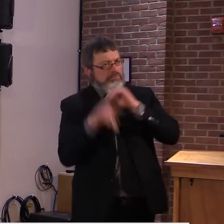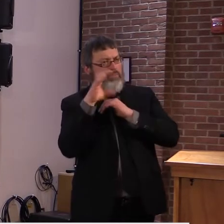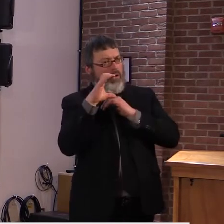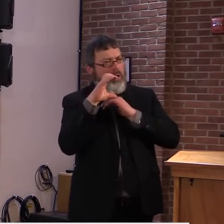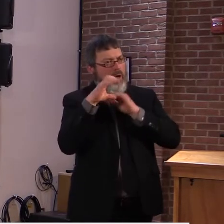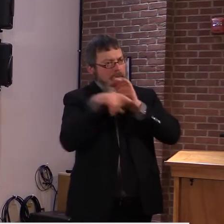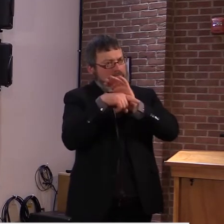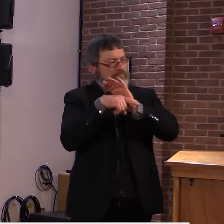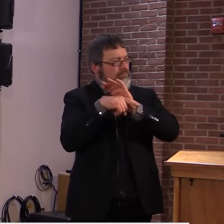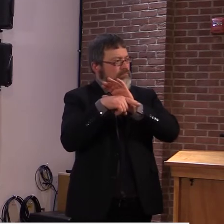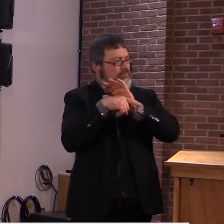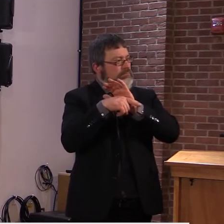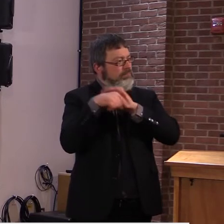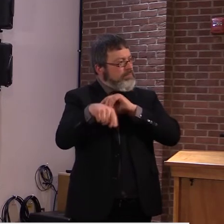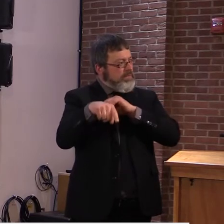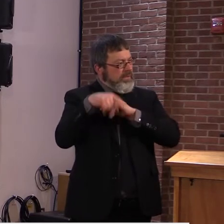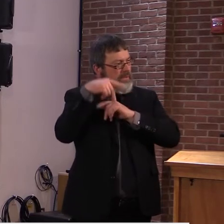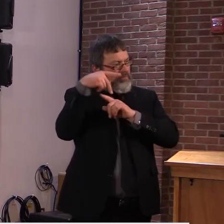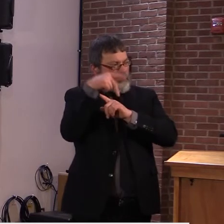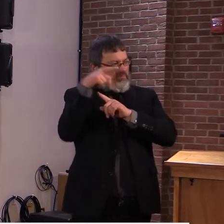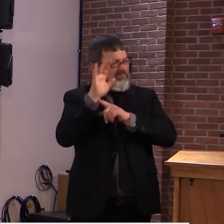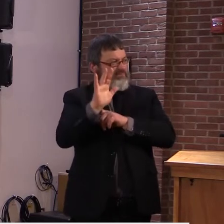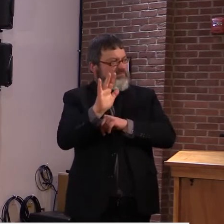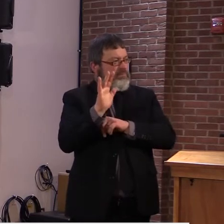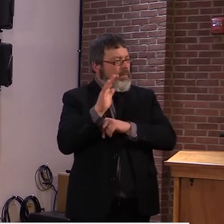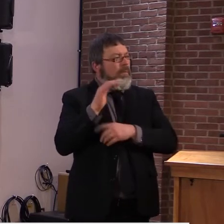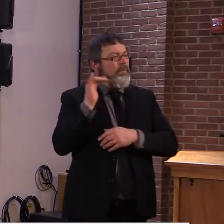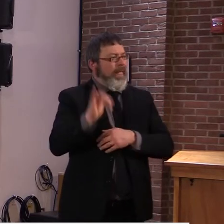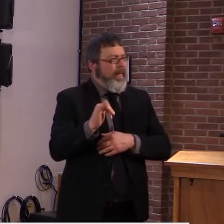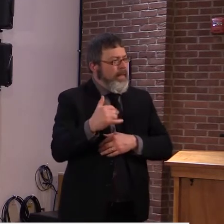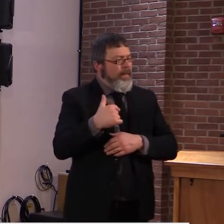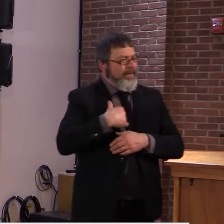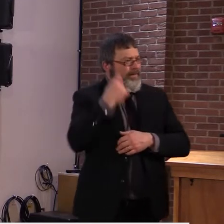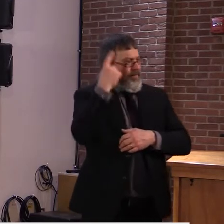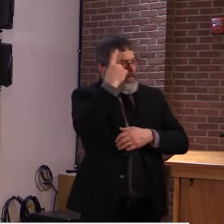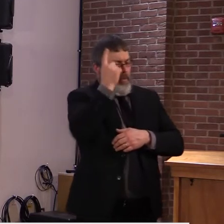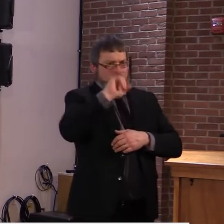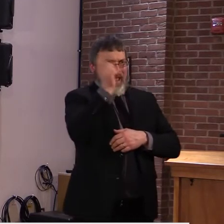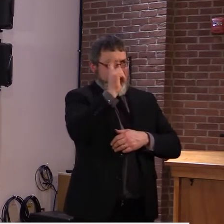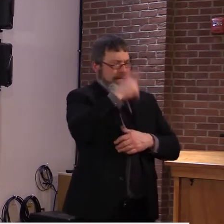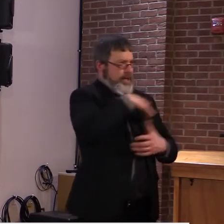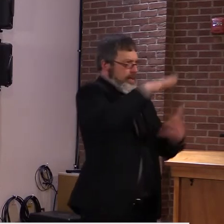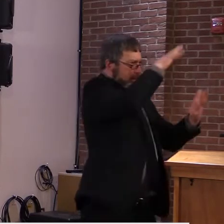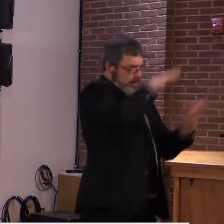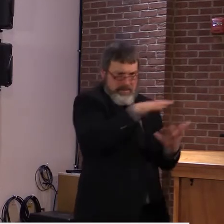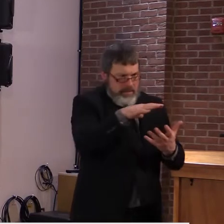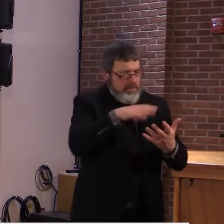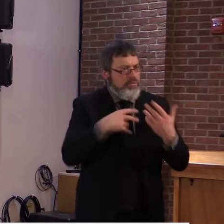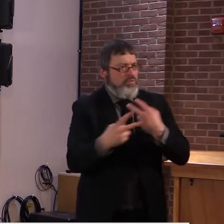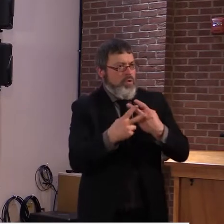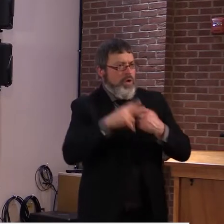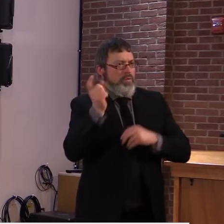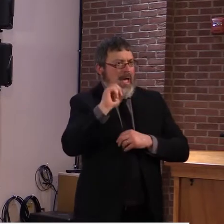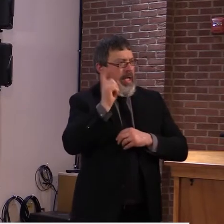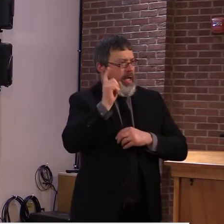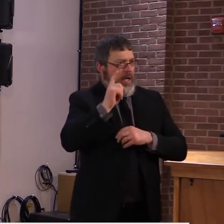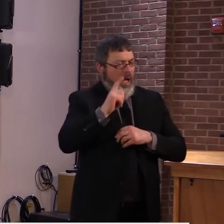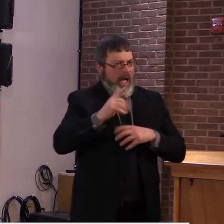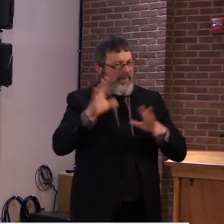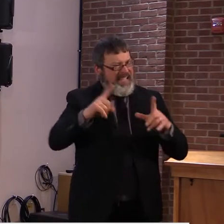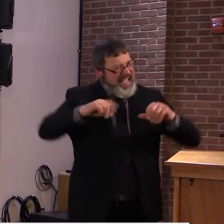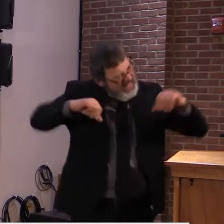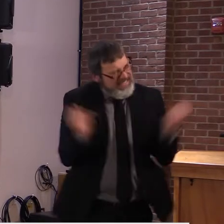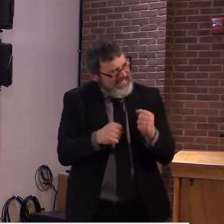exploring opportunities for them to do that at a more central location. So it wouldn't necessarily be at the practice, but at a more